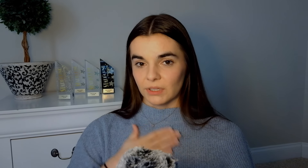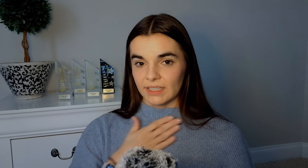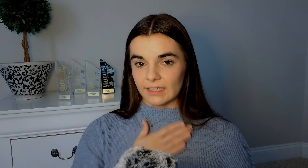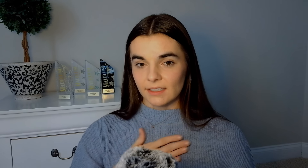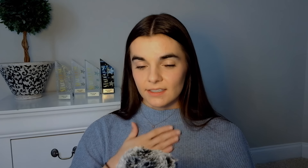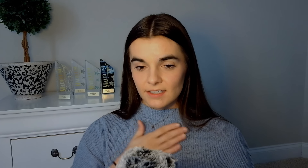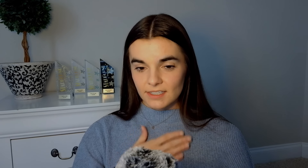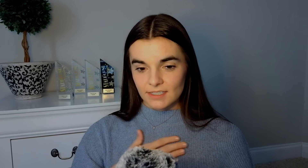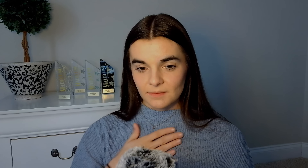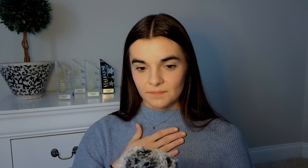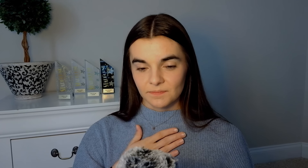Please.